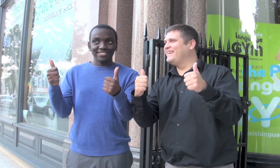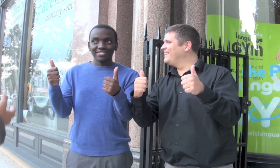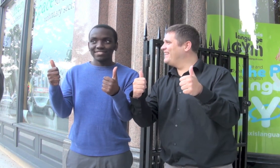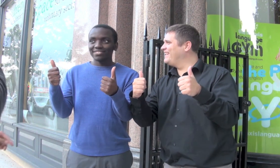Goodbye.